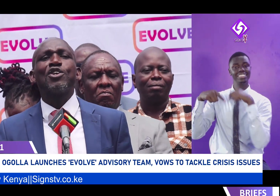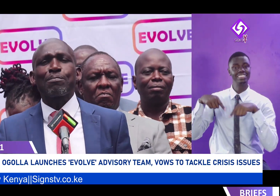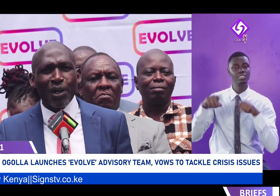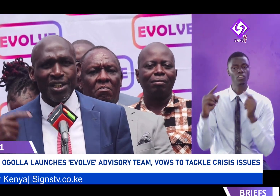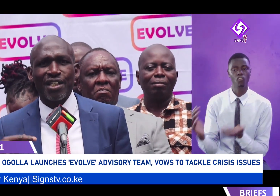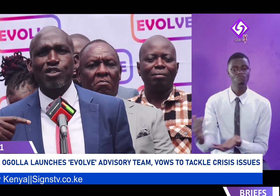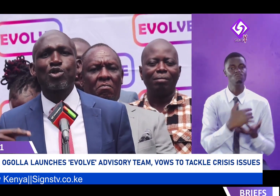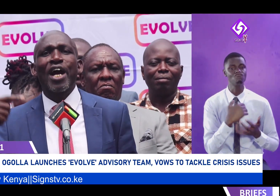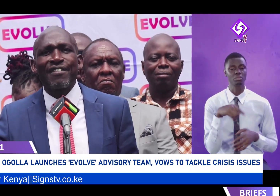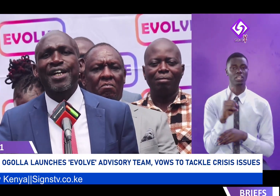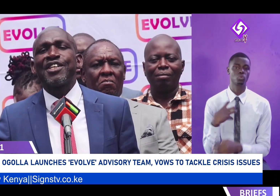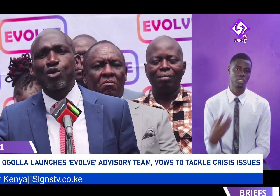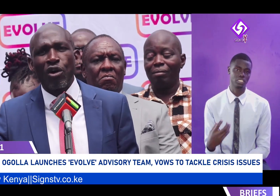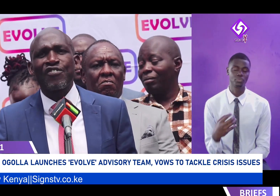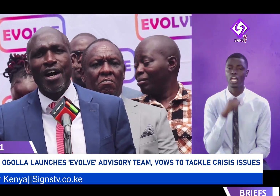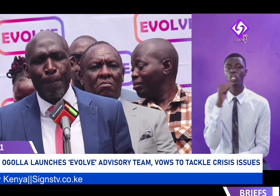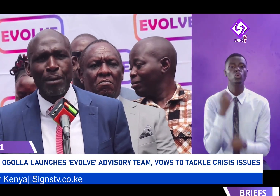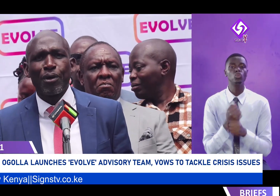use politics to do governance to offer people